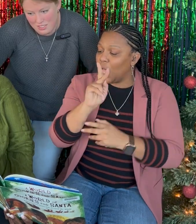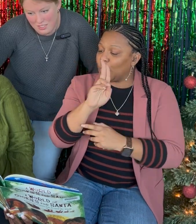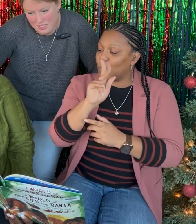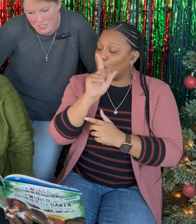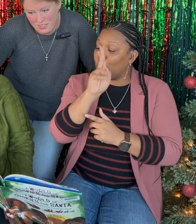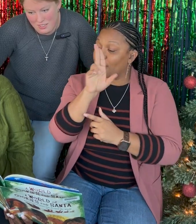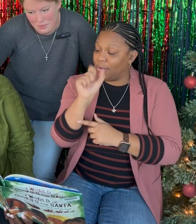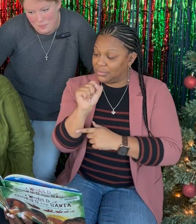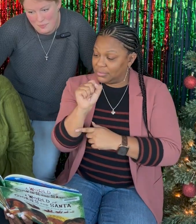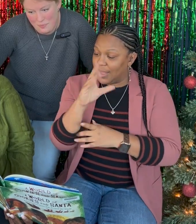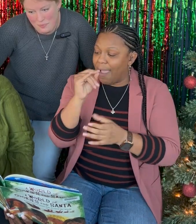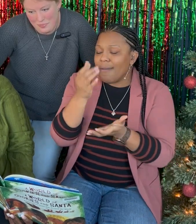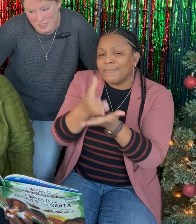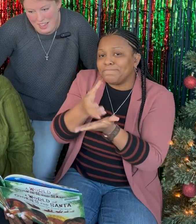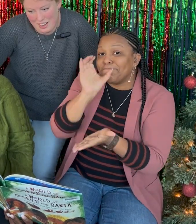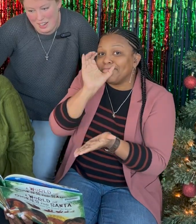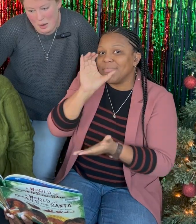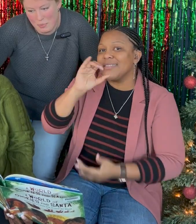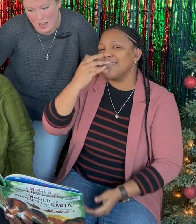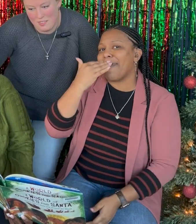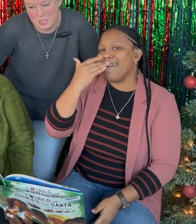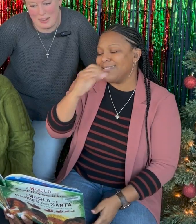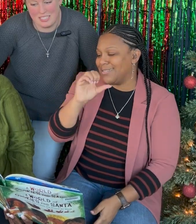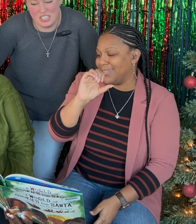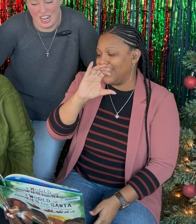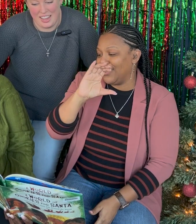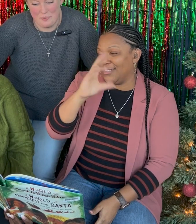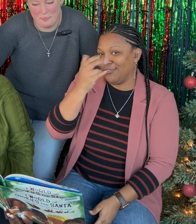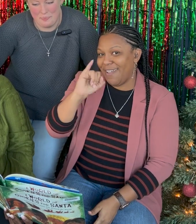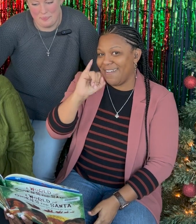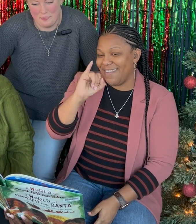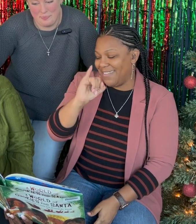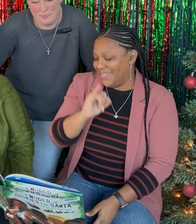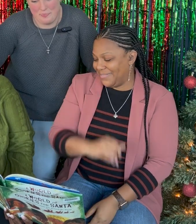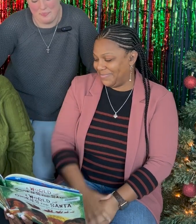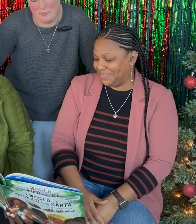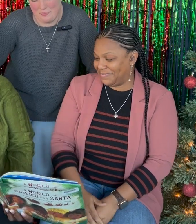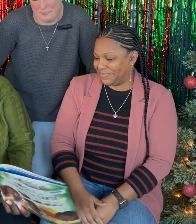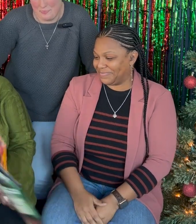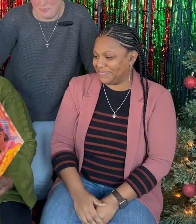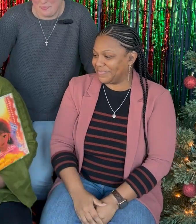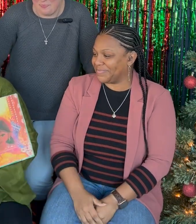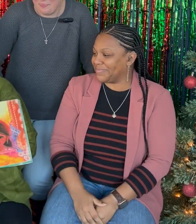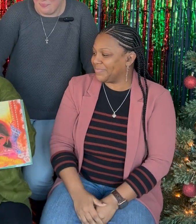kolkots, and a cup of spicy chai.